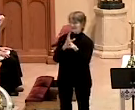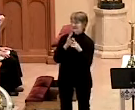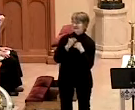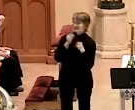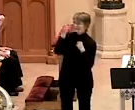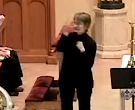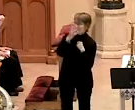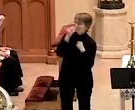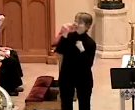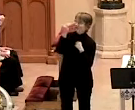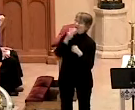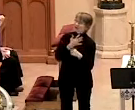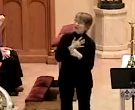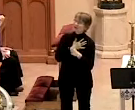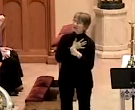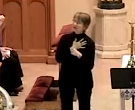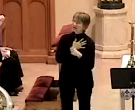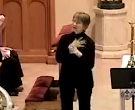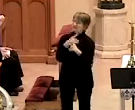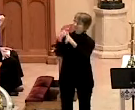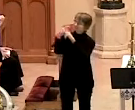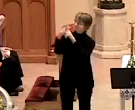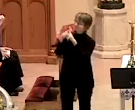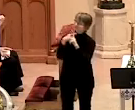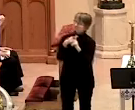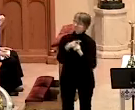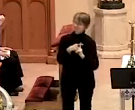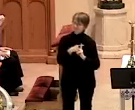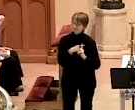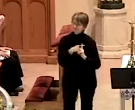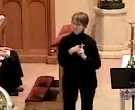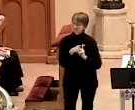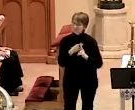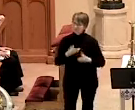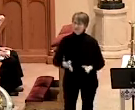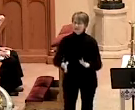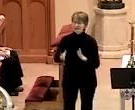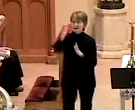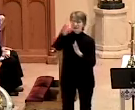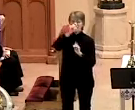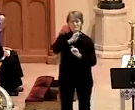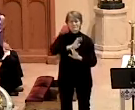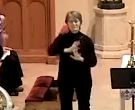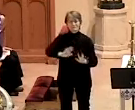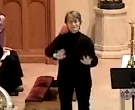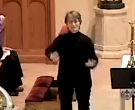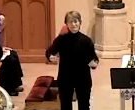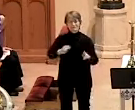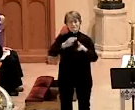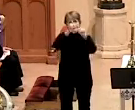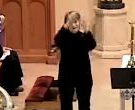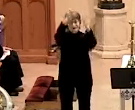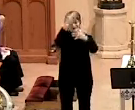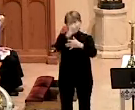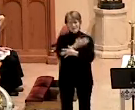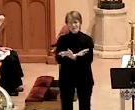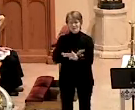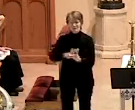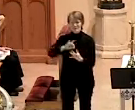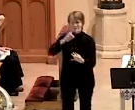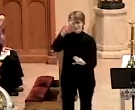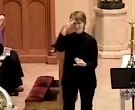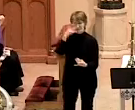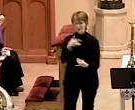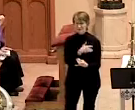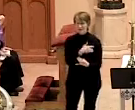the beautiful grace and gift at Easter? May our God be forever blessed. In the name of the Father, and of the Son, and